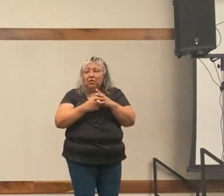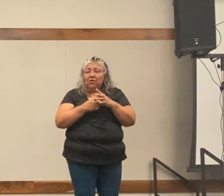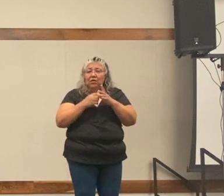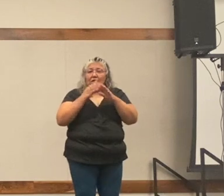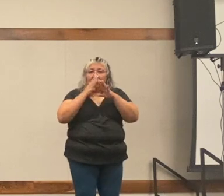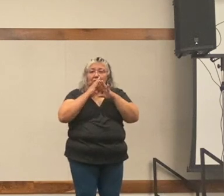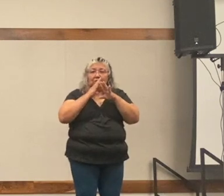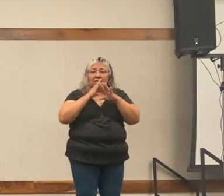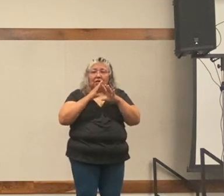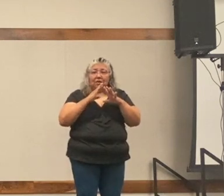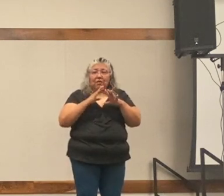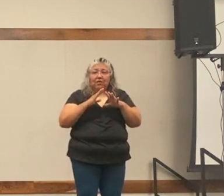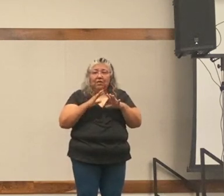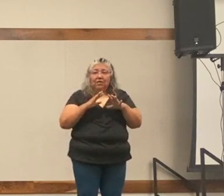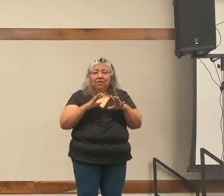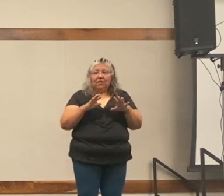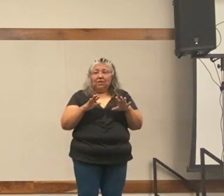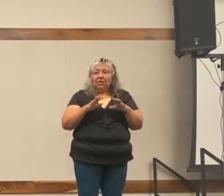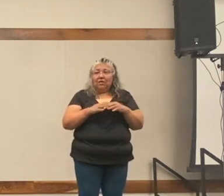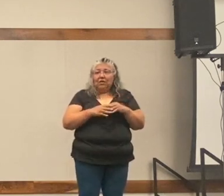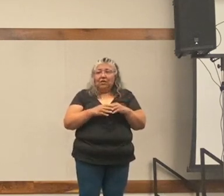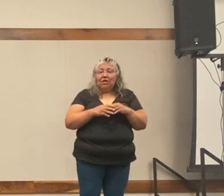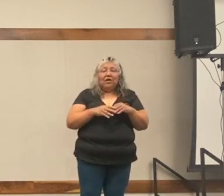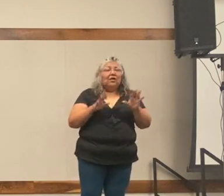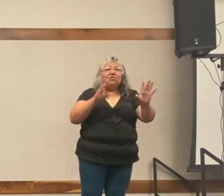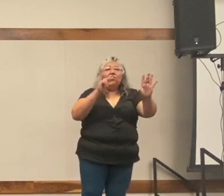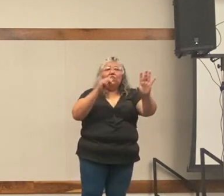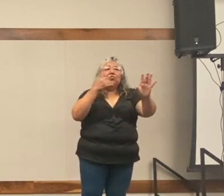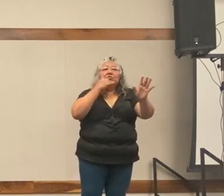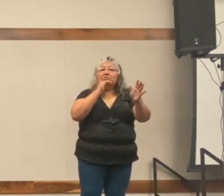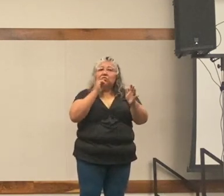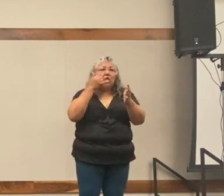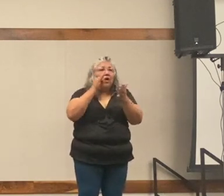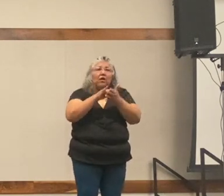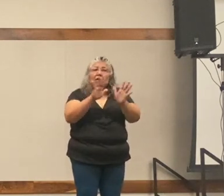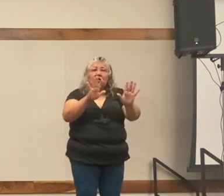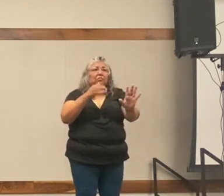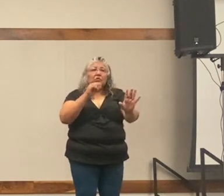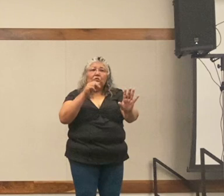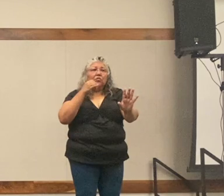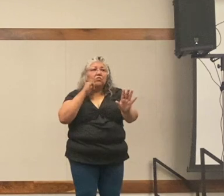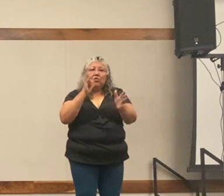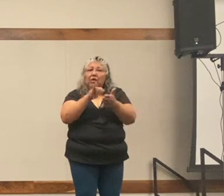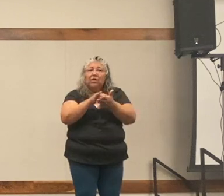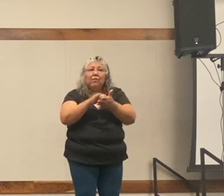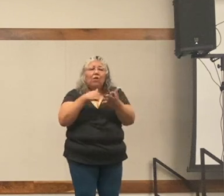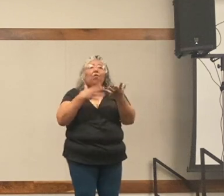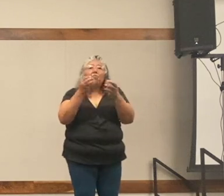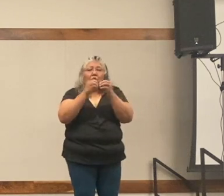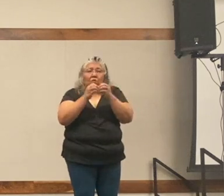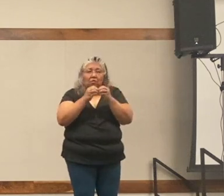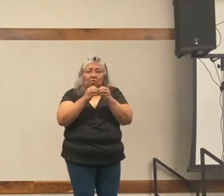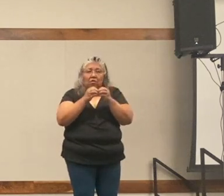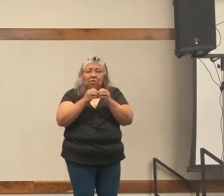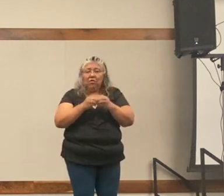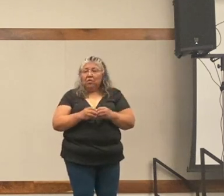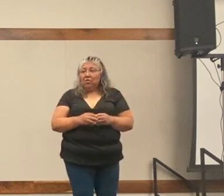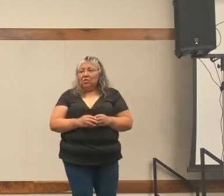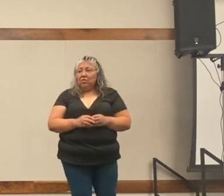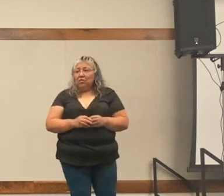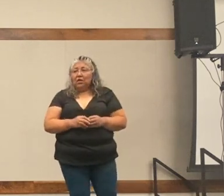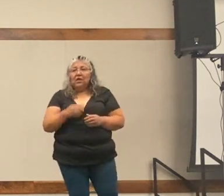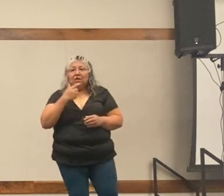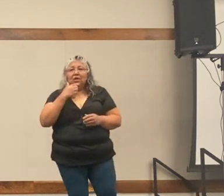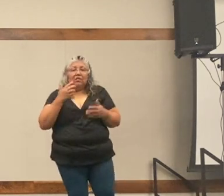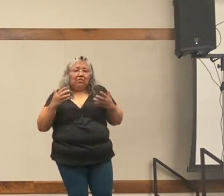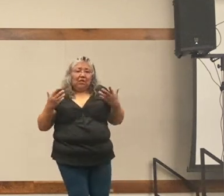silent. And I was like, no, don't you hang up on me. I want more. And he